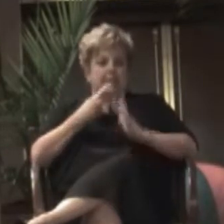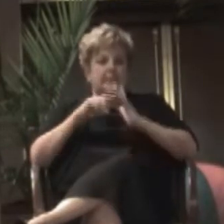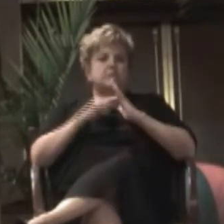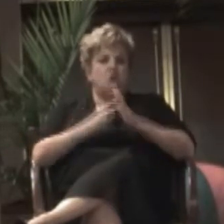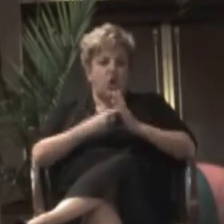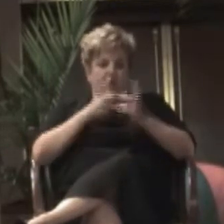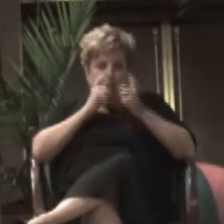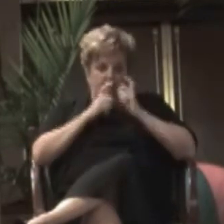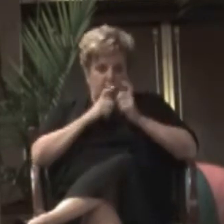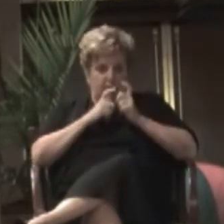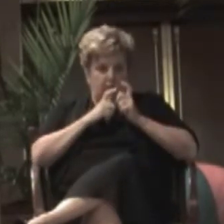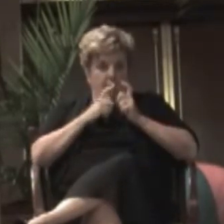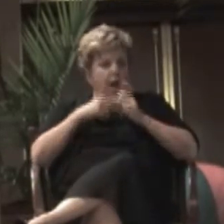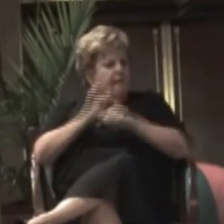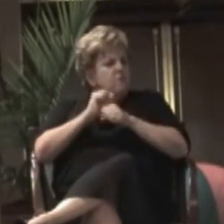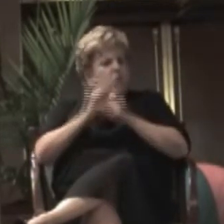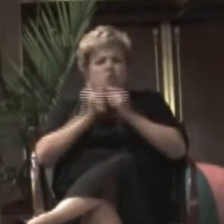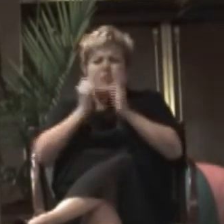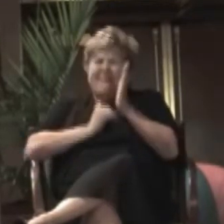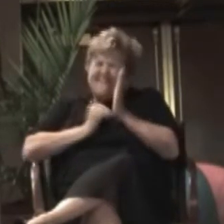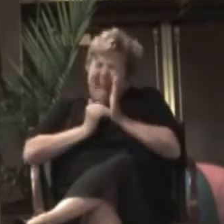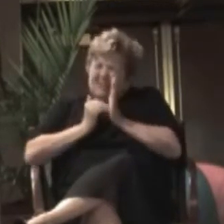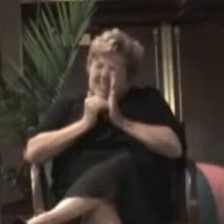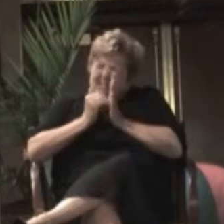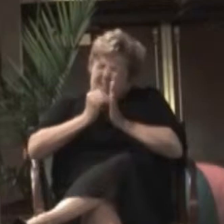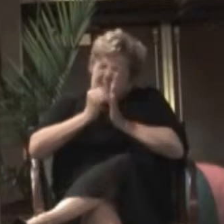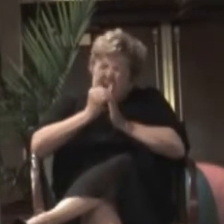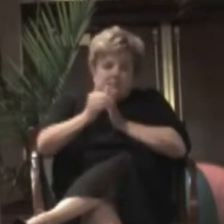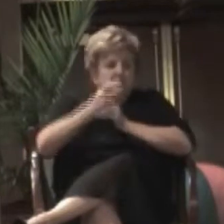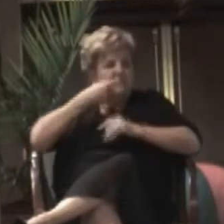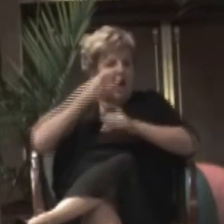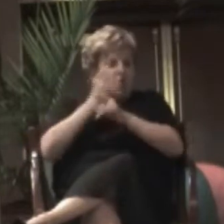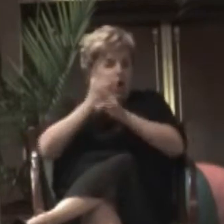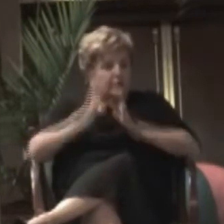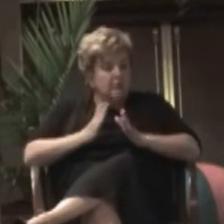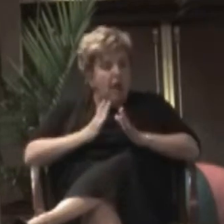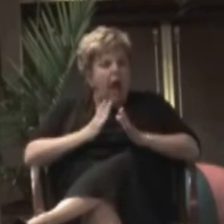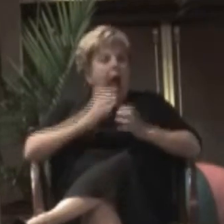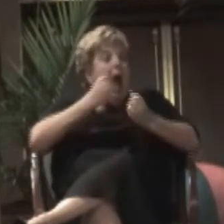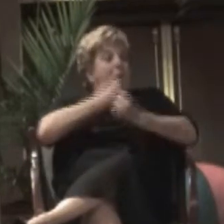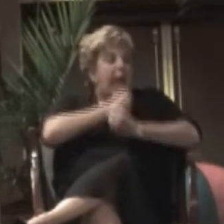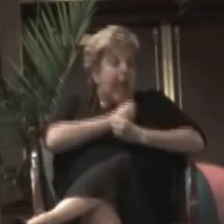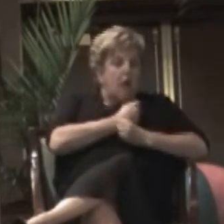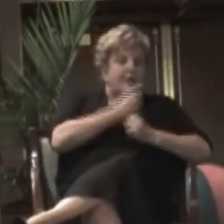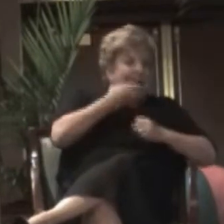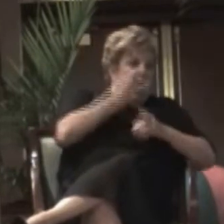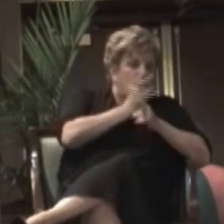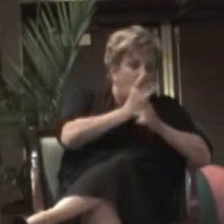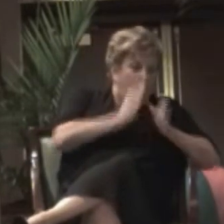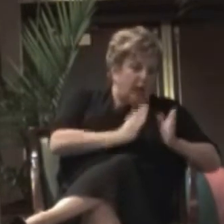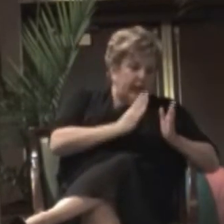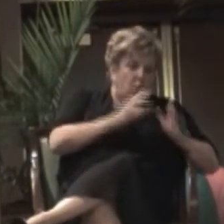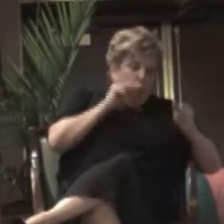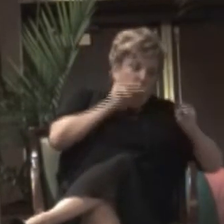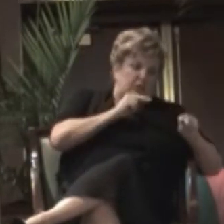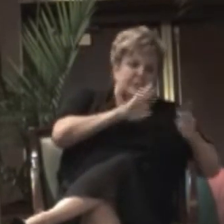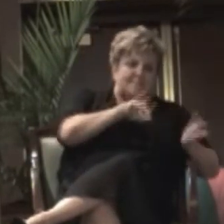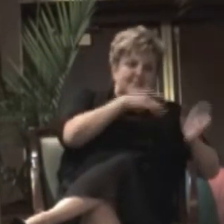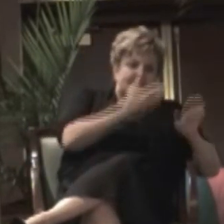alcoholics, thousands. I held an alcoholic in my arms while he died, and even as he died, he was protesting the fact